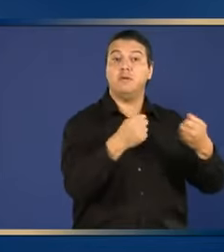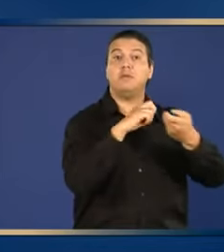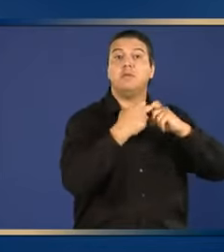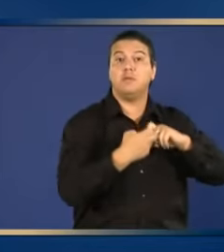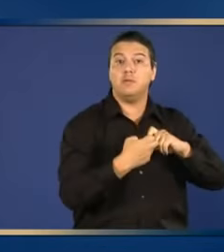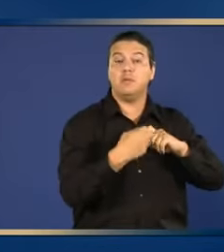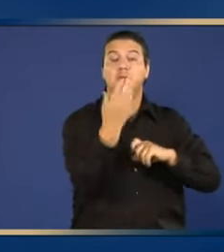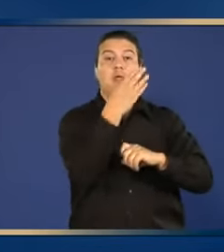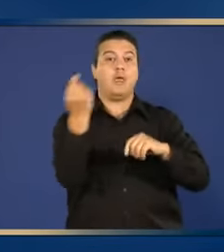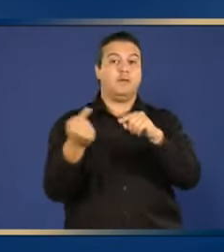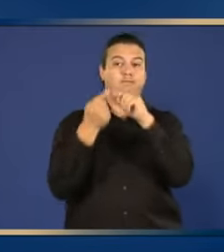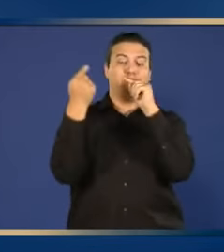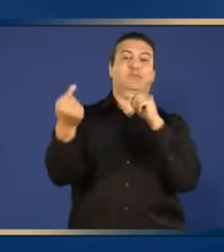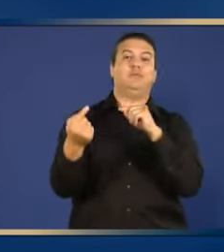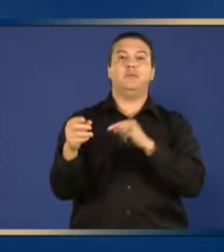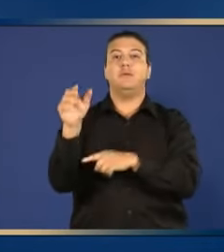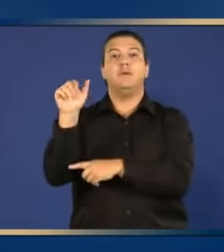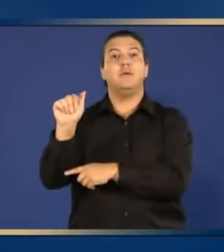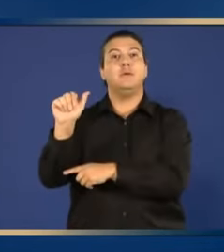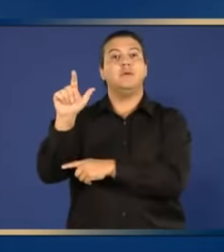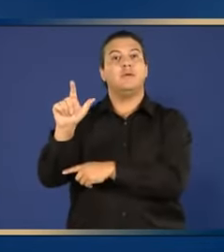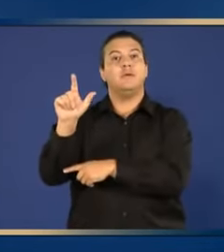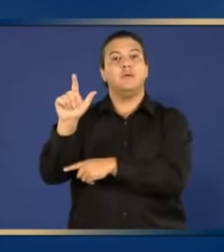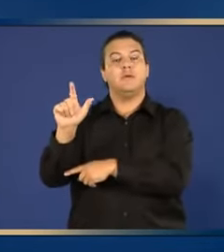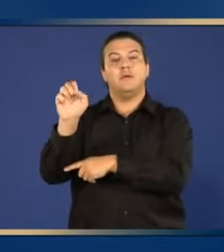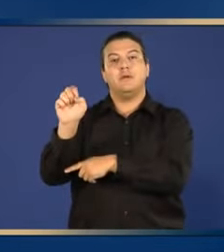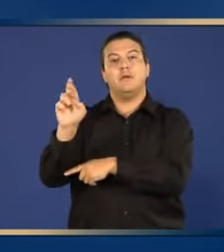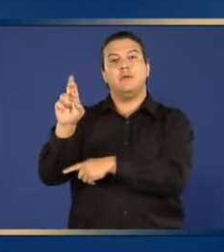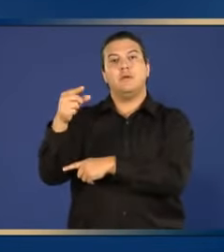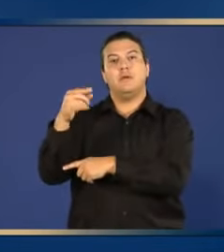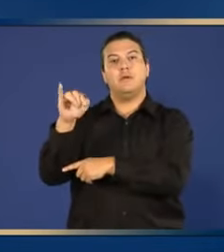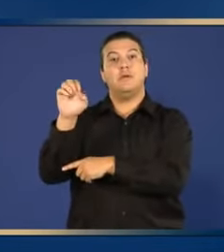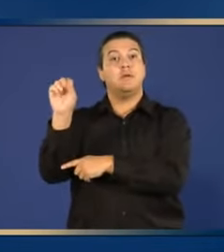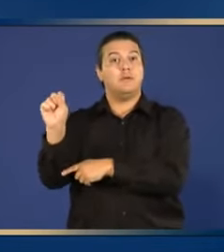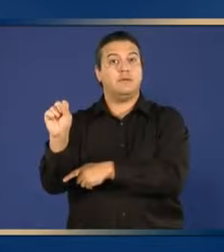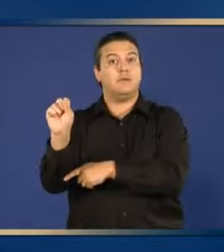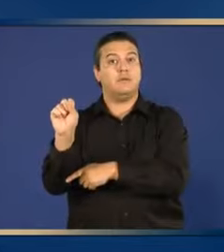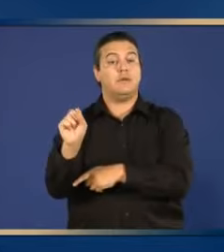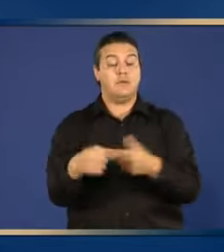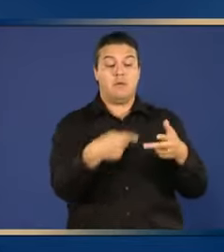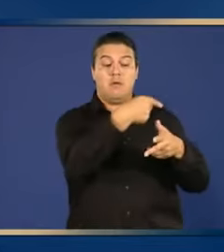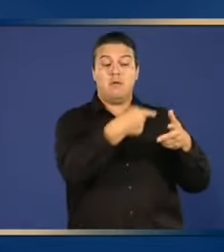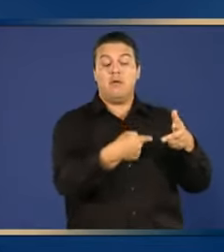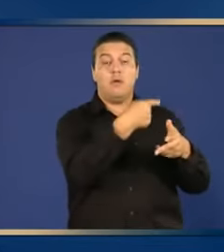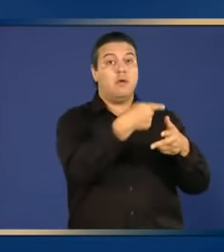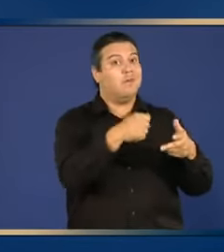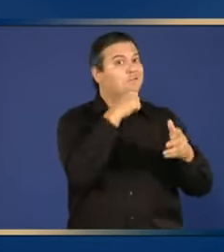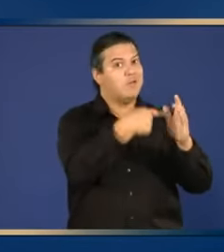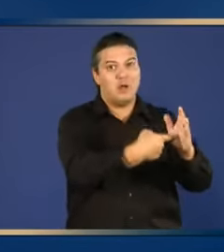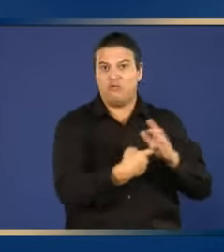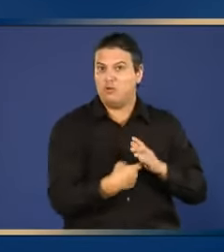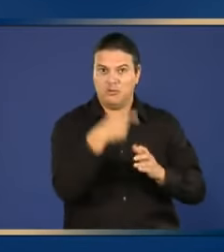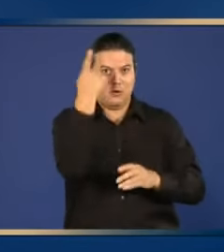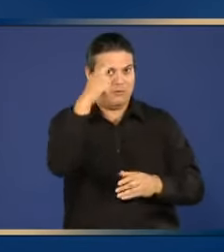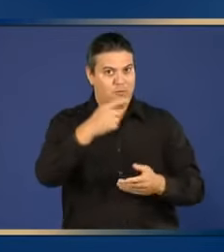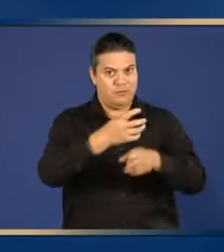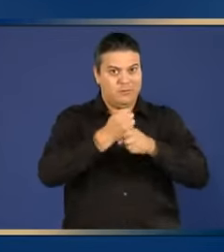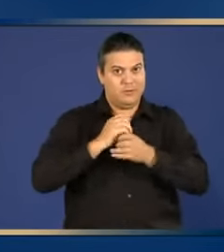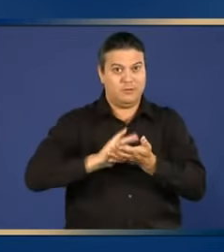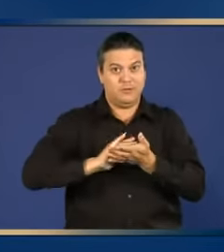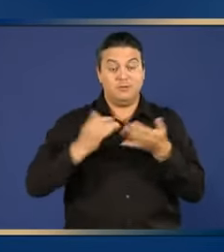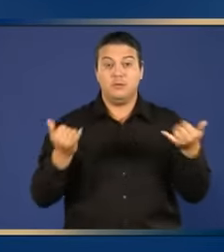The items on the list are not required to receive medicine. If you do not have these